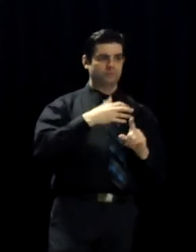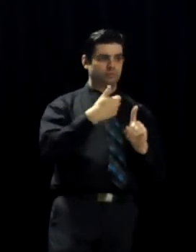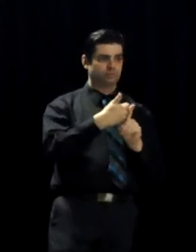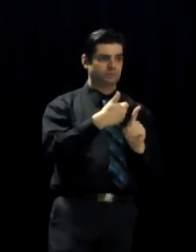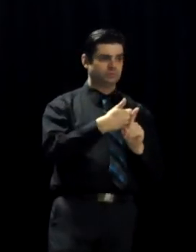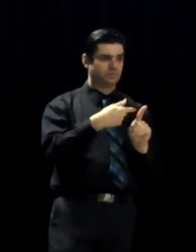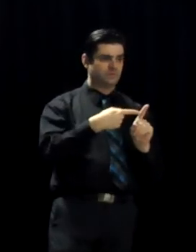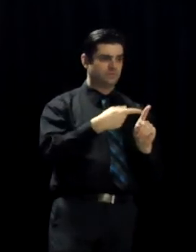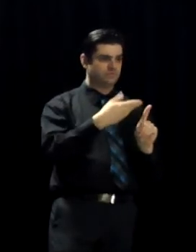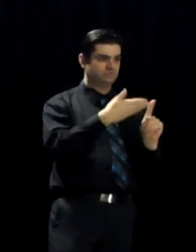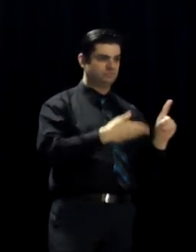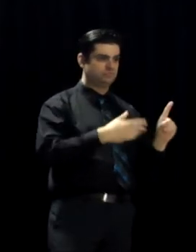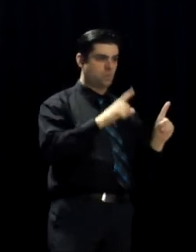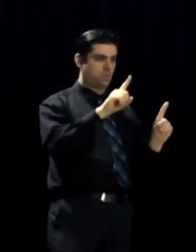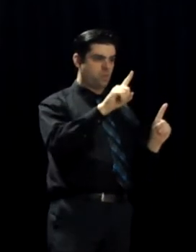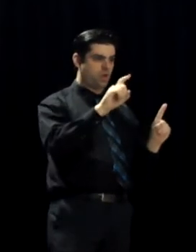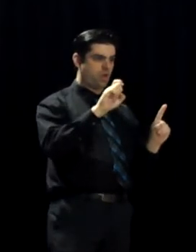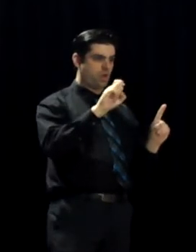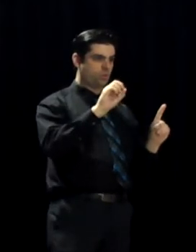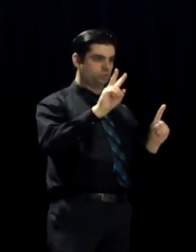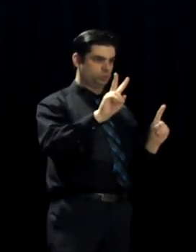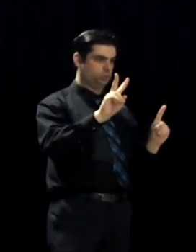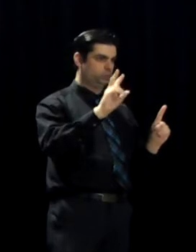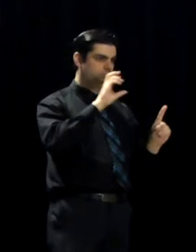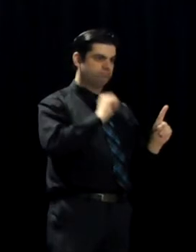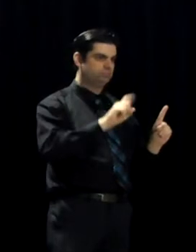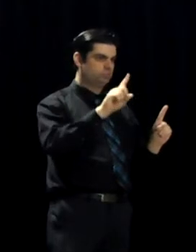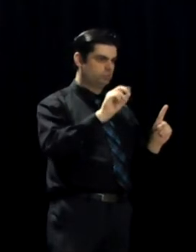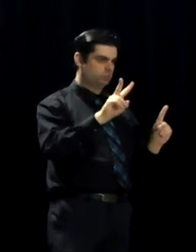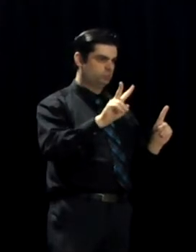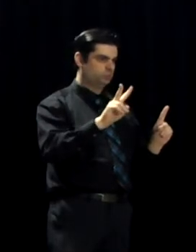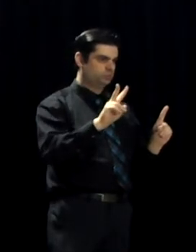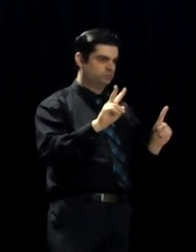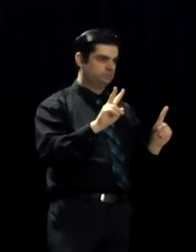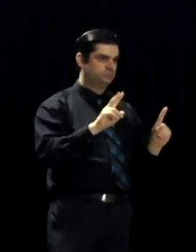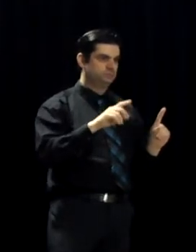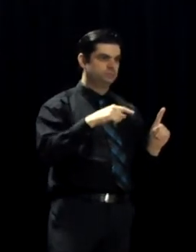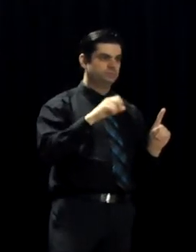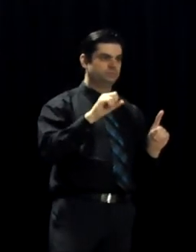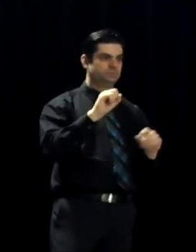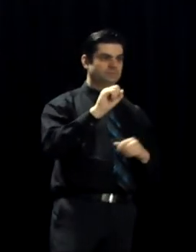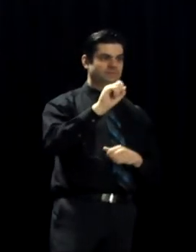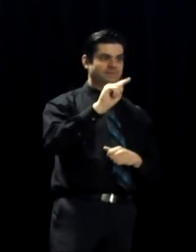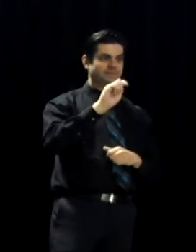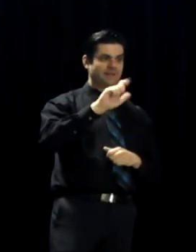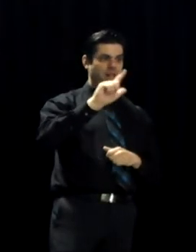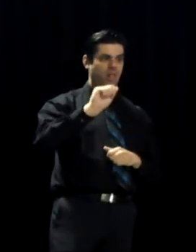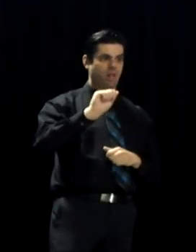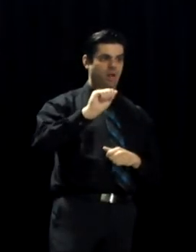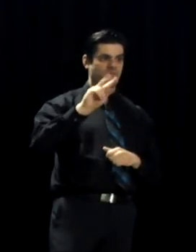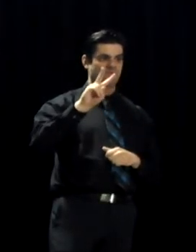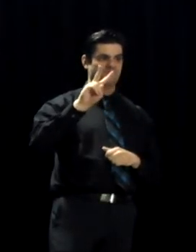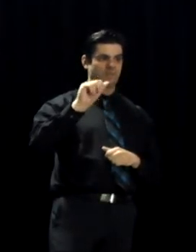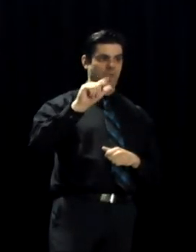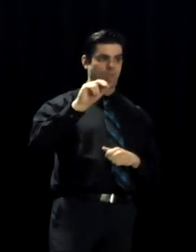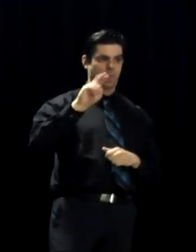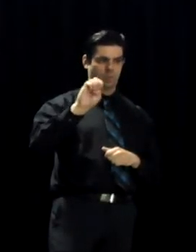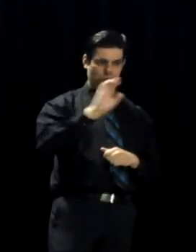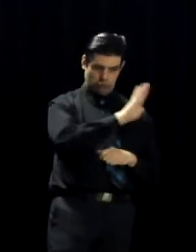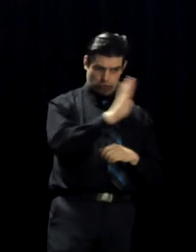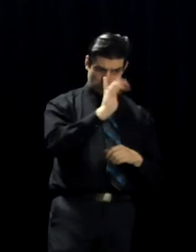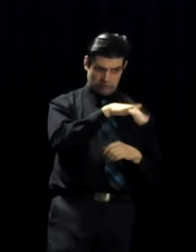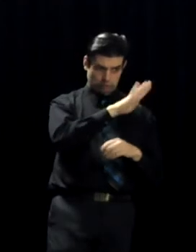101. Is that 102. Sorry, Yeah. 102. Is that Stella Vallone? It could be. It could be Stella